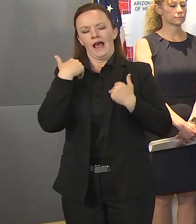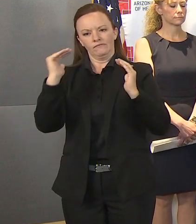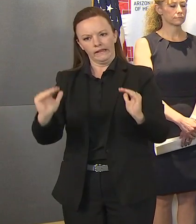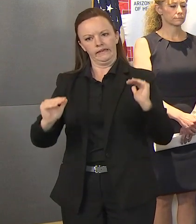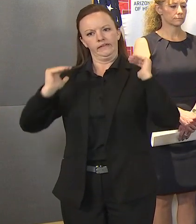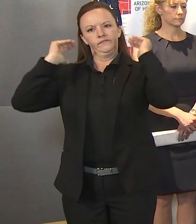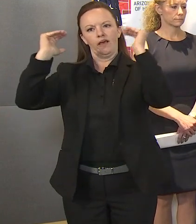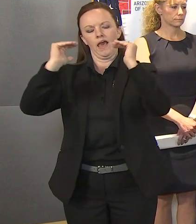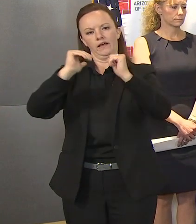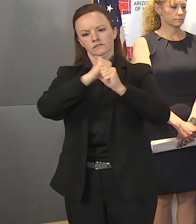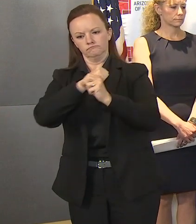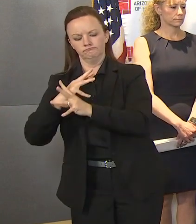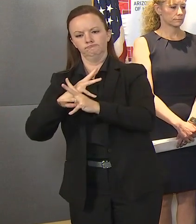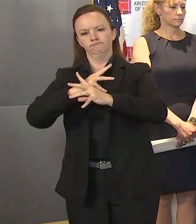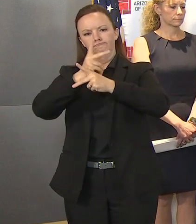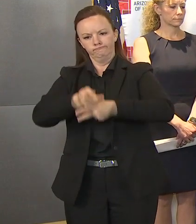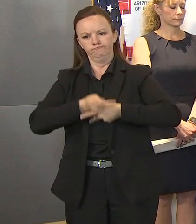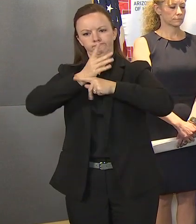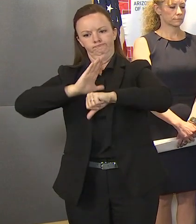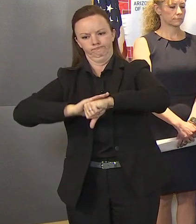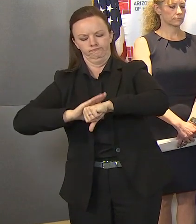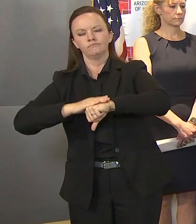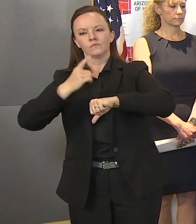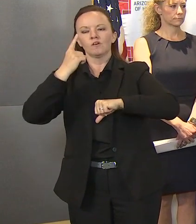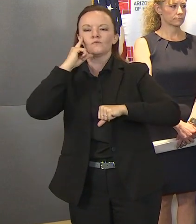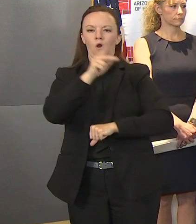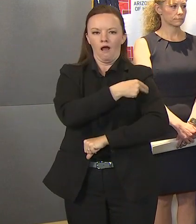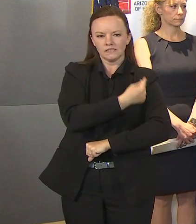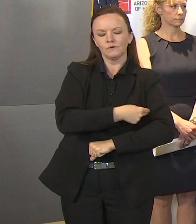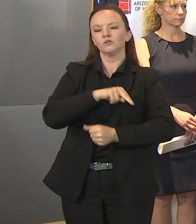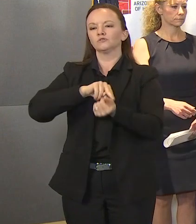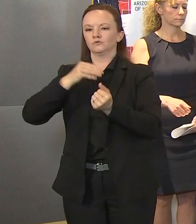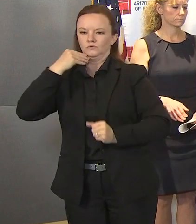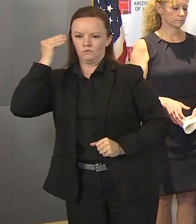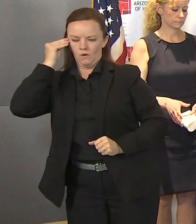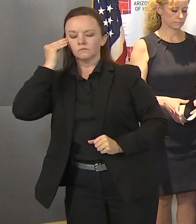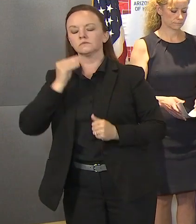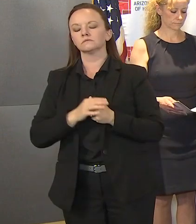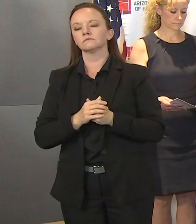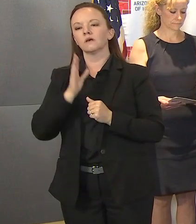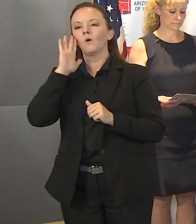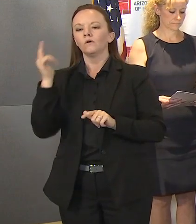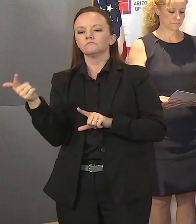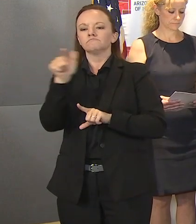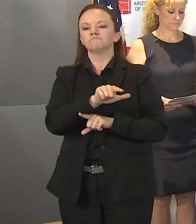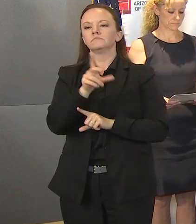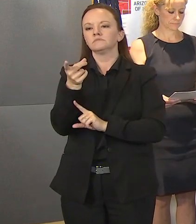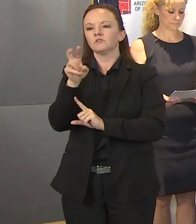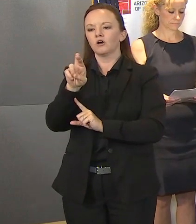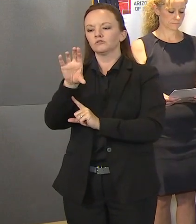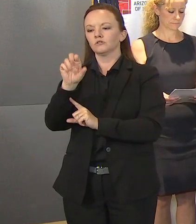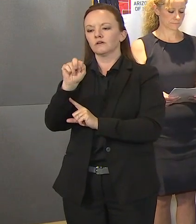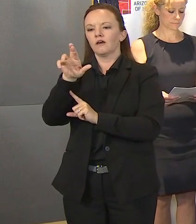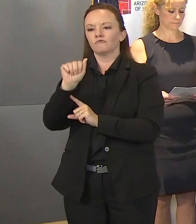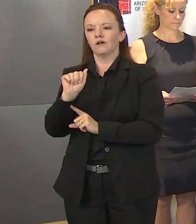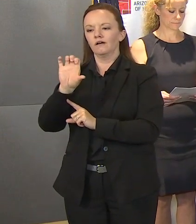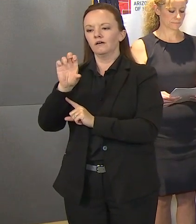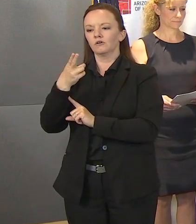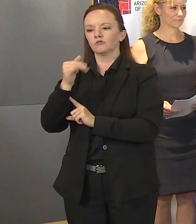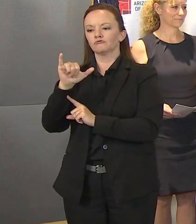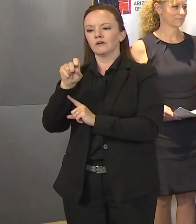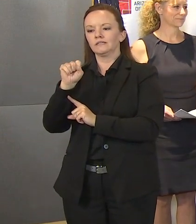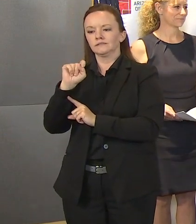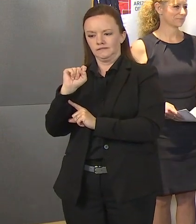nursing care facilities and hospitals. I'm going to hand it over now to Dr. Kara Christ to provide additional